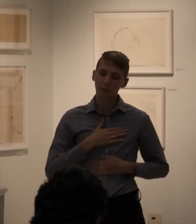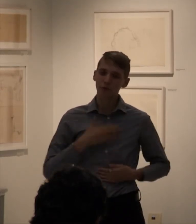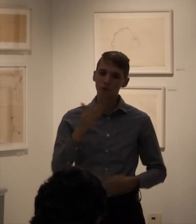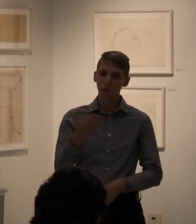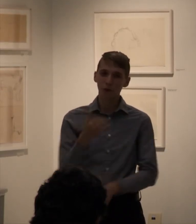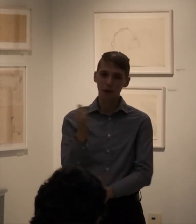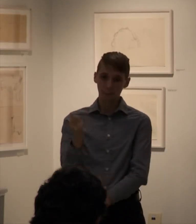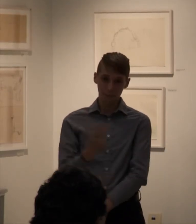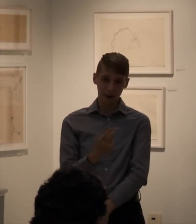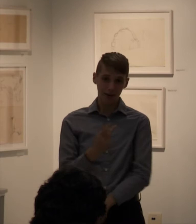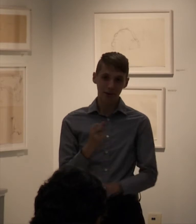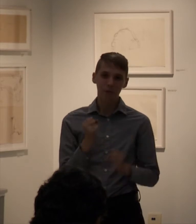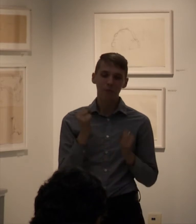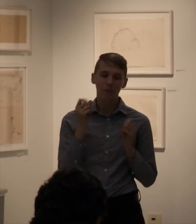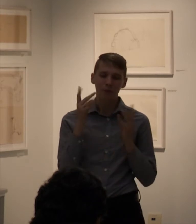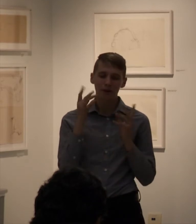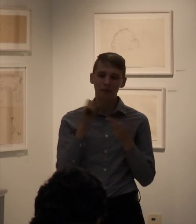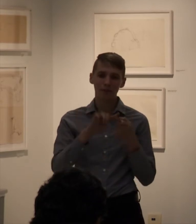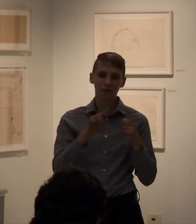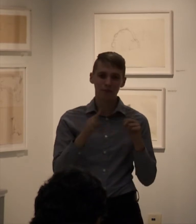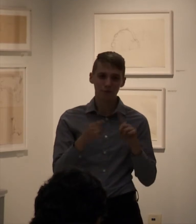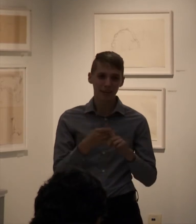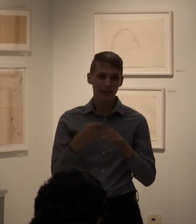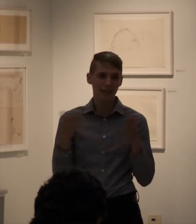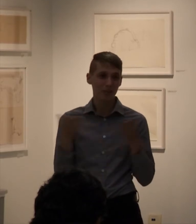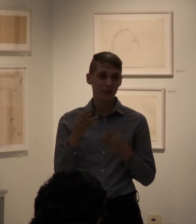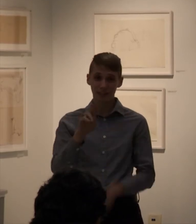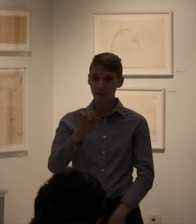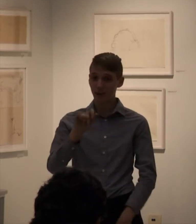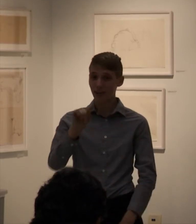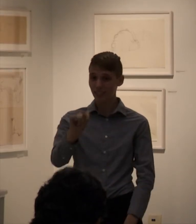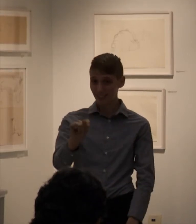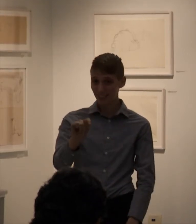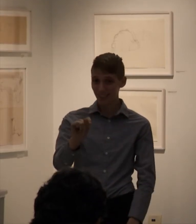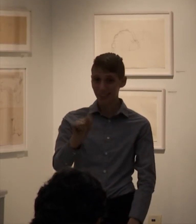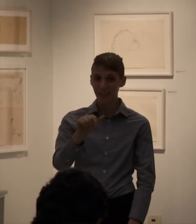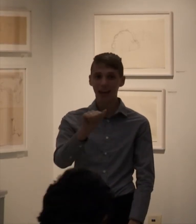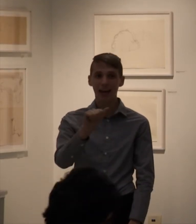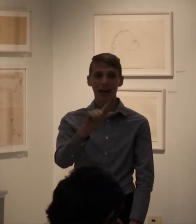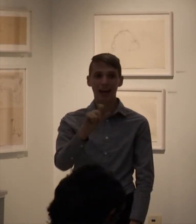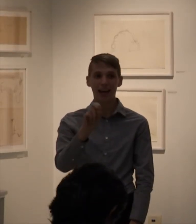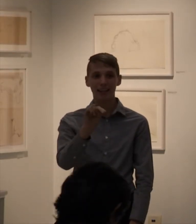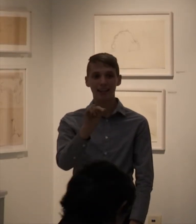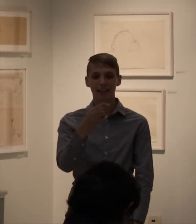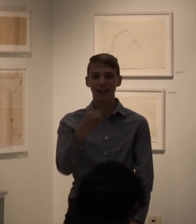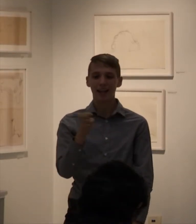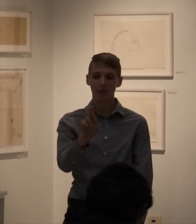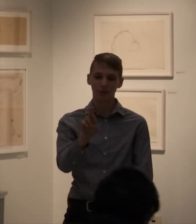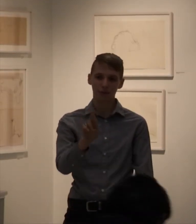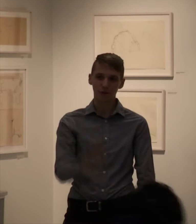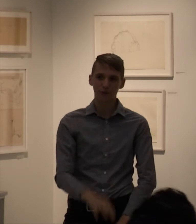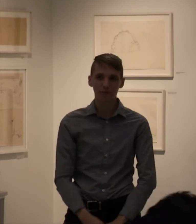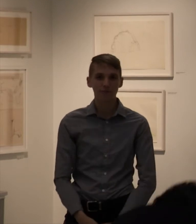the Vignelli Center, to the Industrial Design Program, to RIT, Alan Heller.